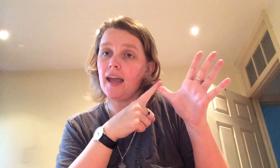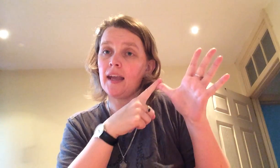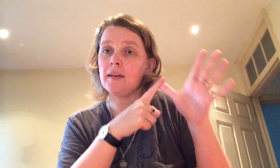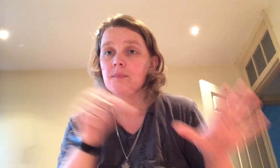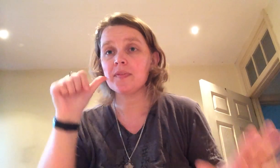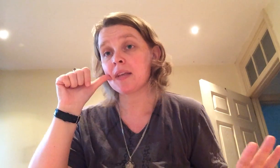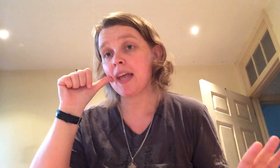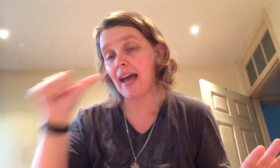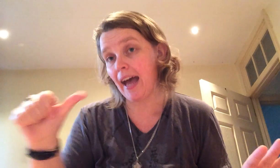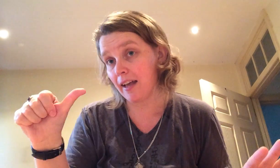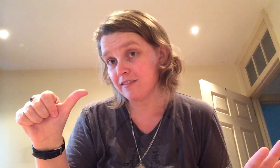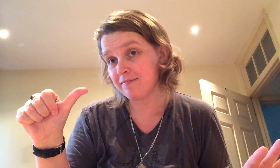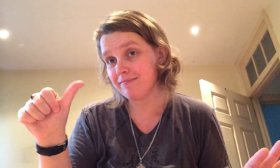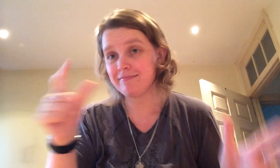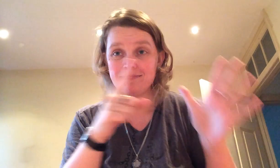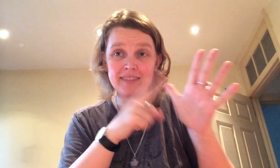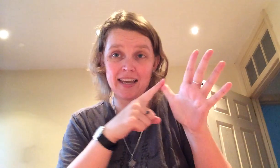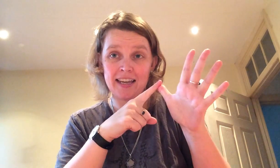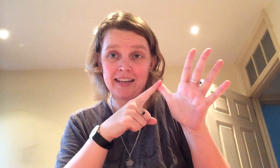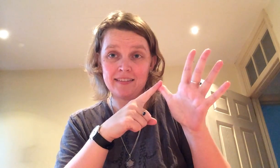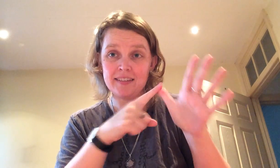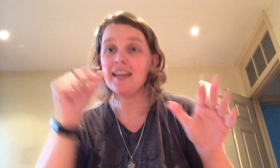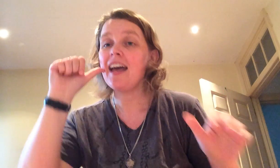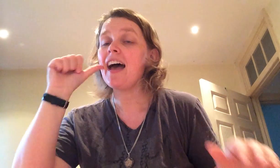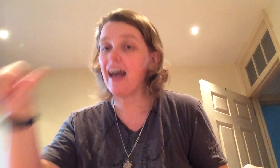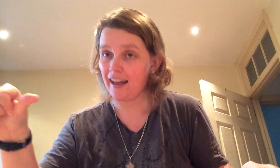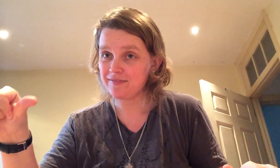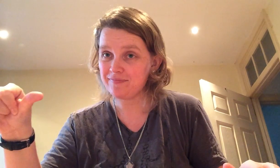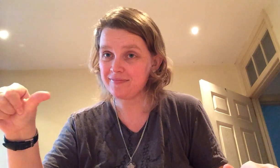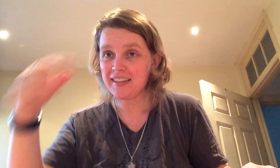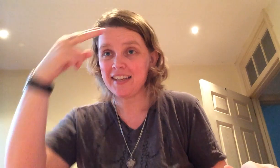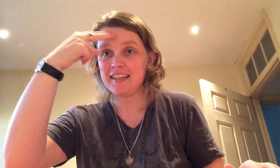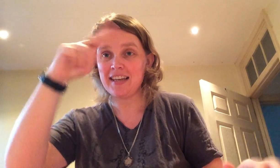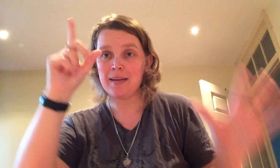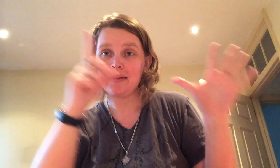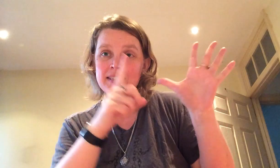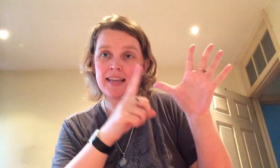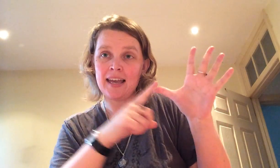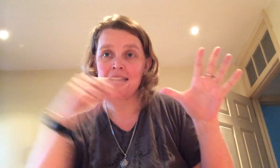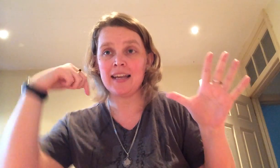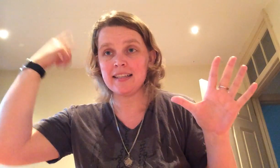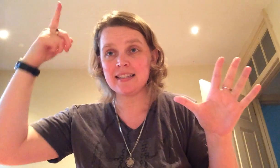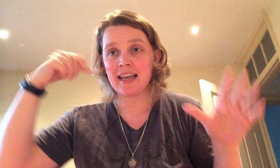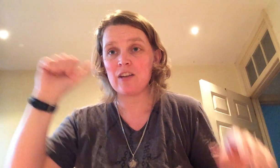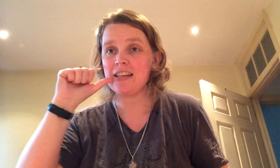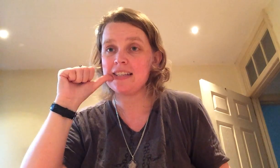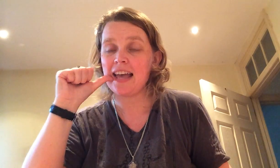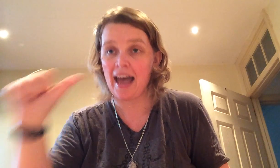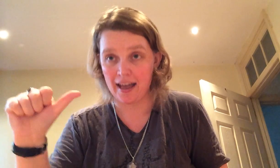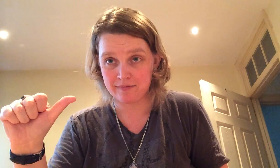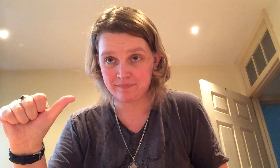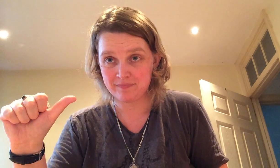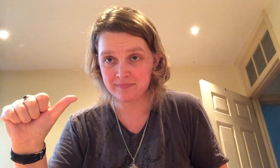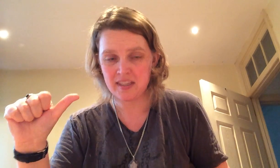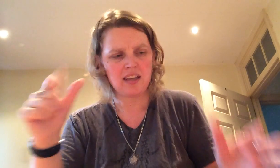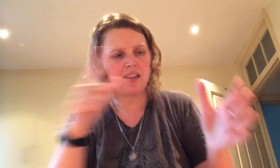A, A, A, A. Name is A, sound is A. And